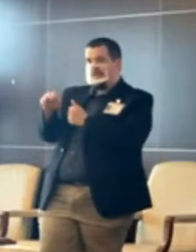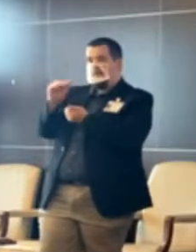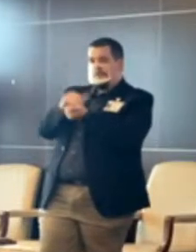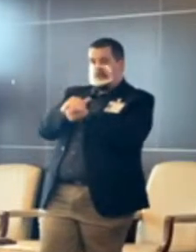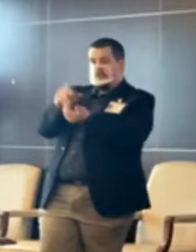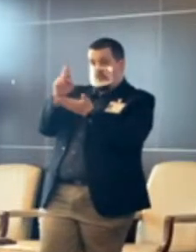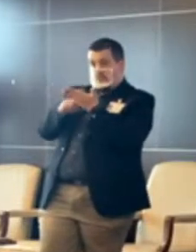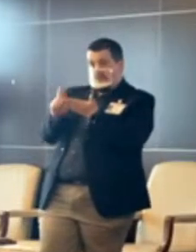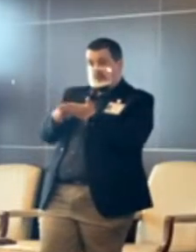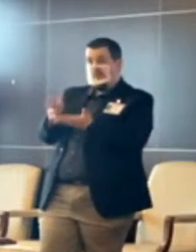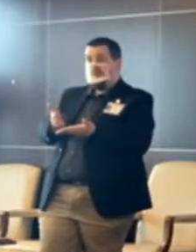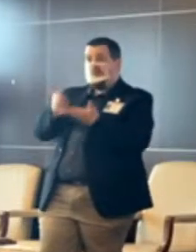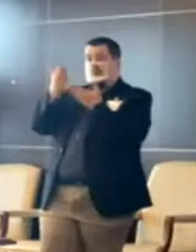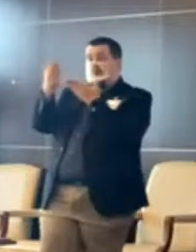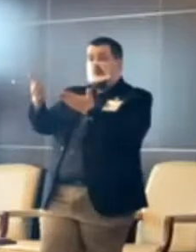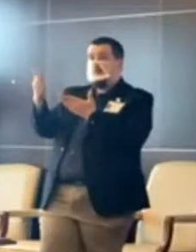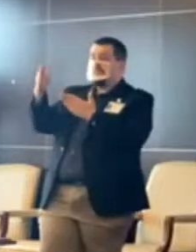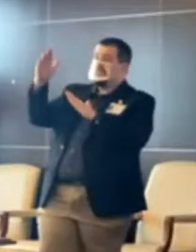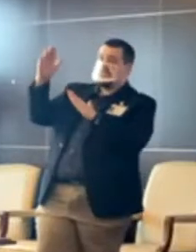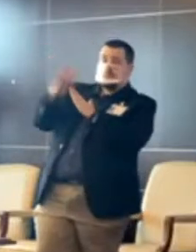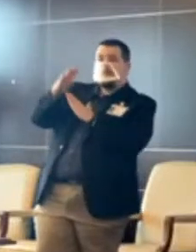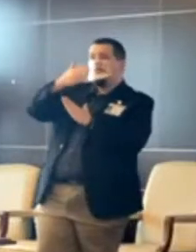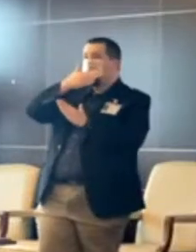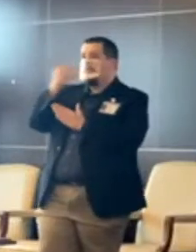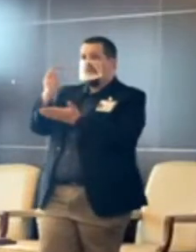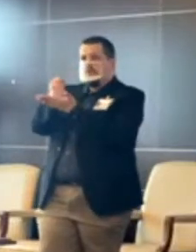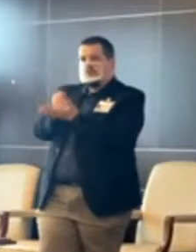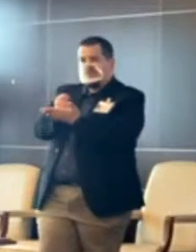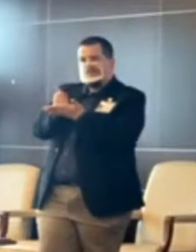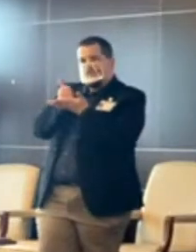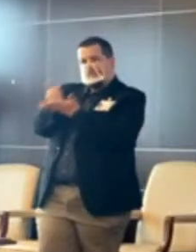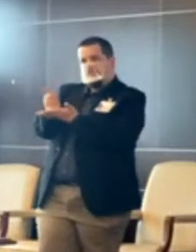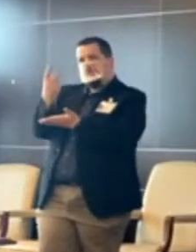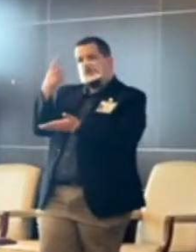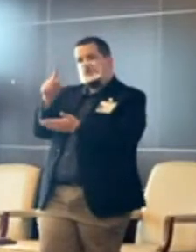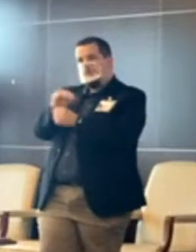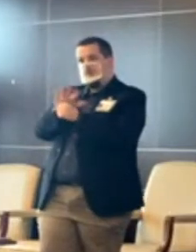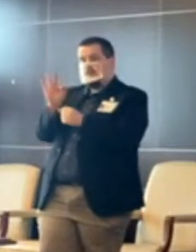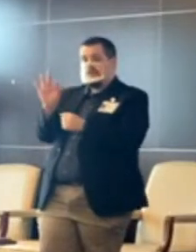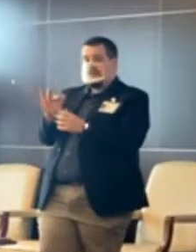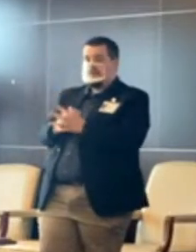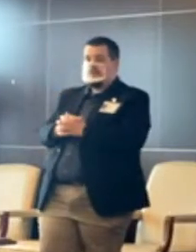research, and offer the cutting-edge treatments that are available for COVID-19.